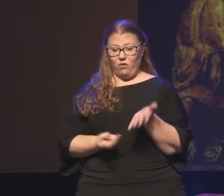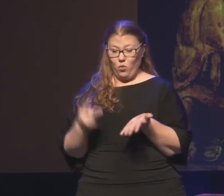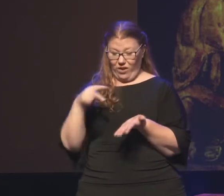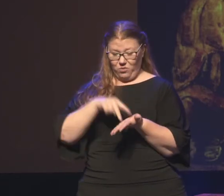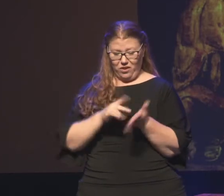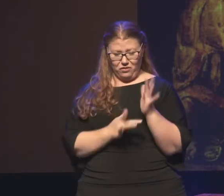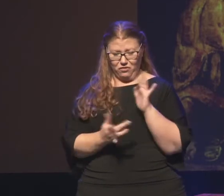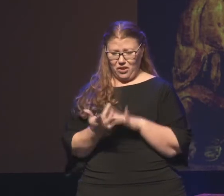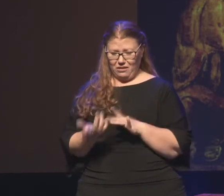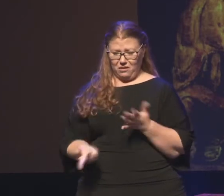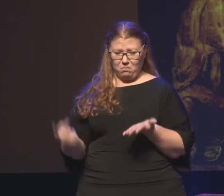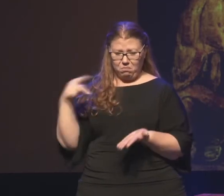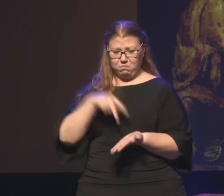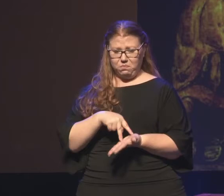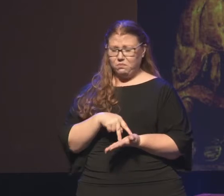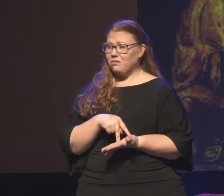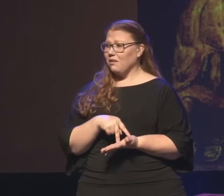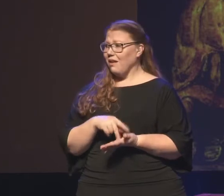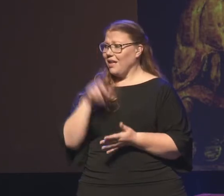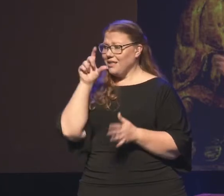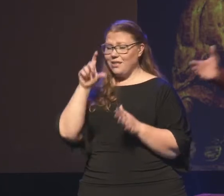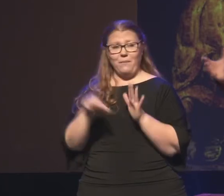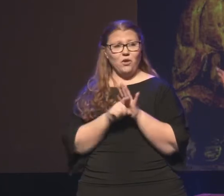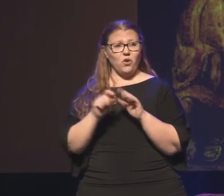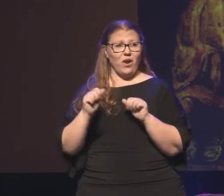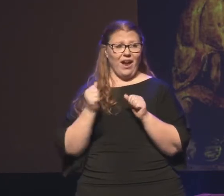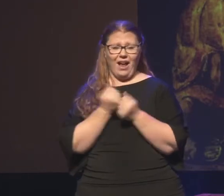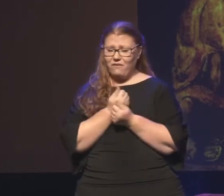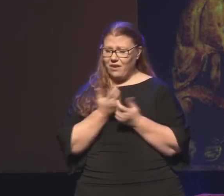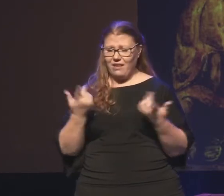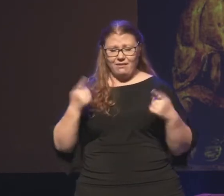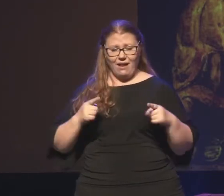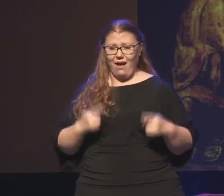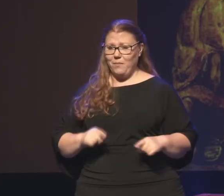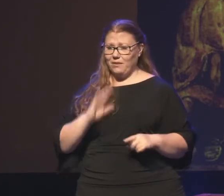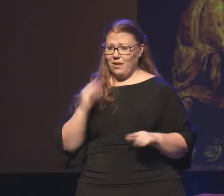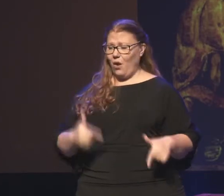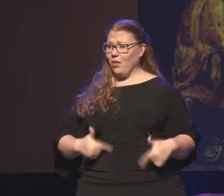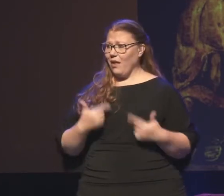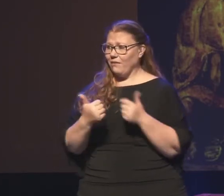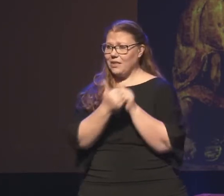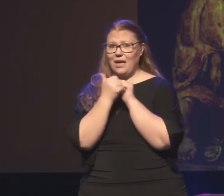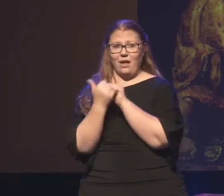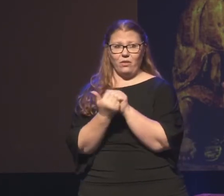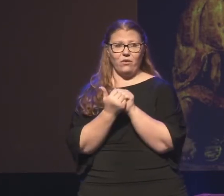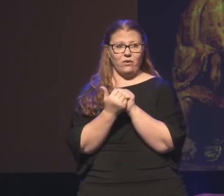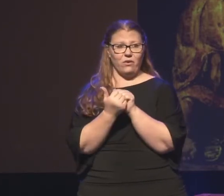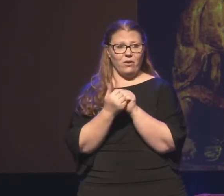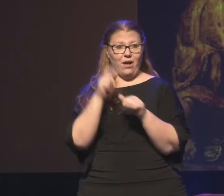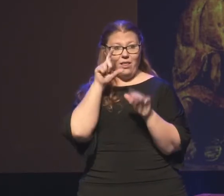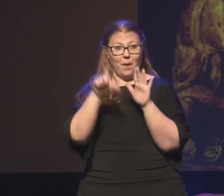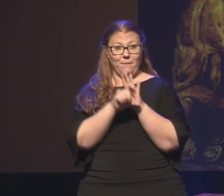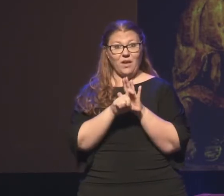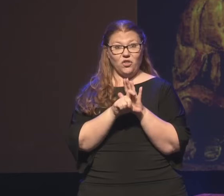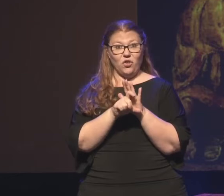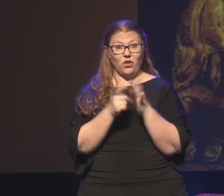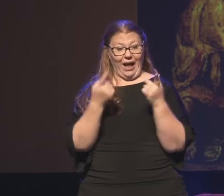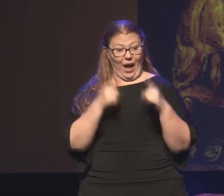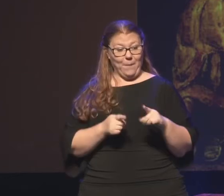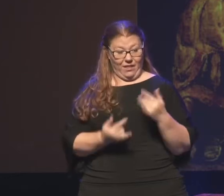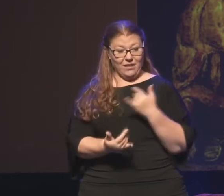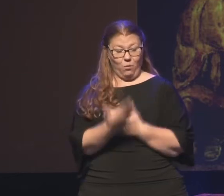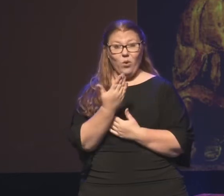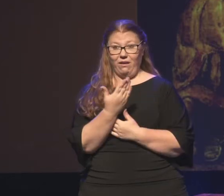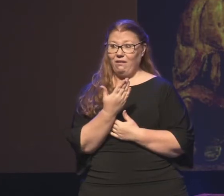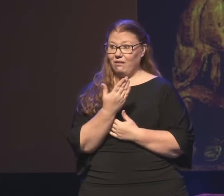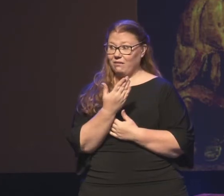Jesus. It's a picture of all that goes on in our life together. That picture happened this morning. It's happening this